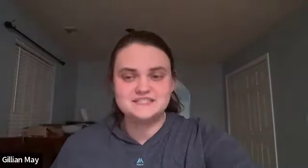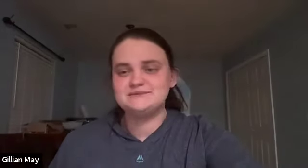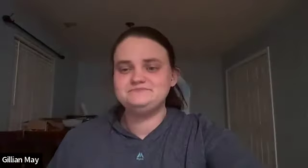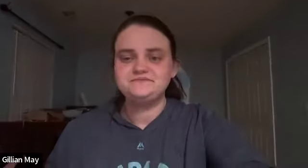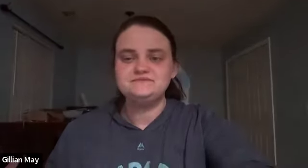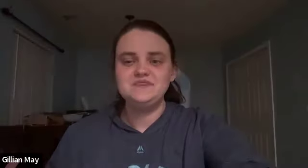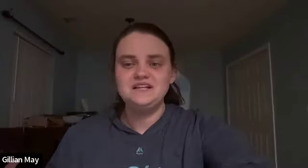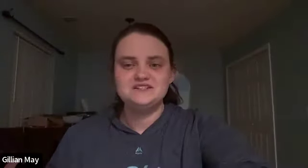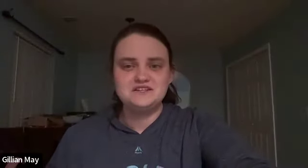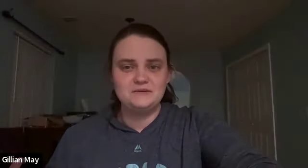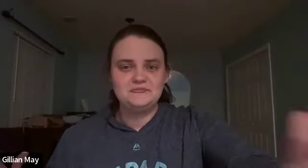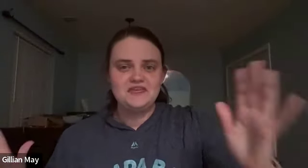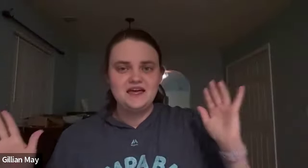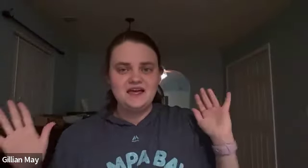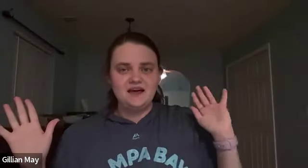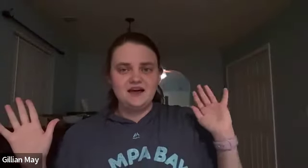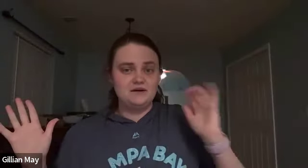promise. So,